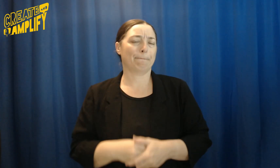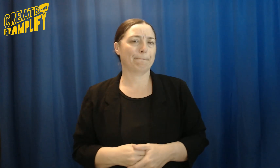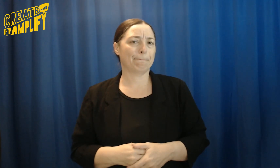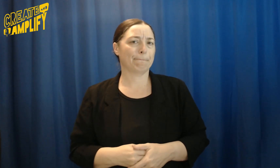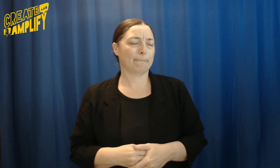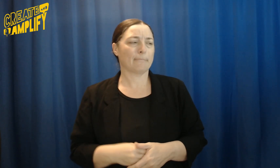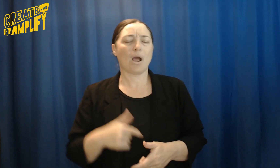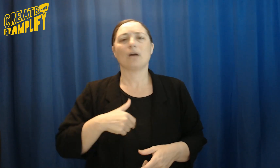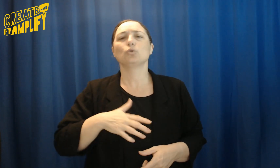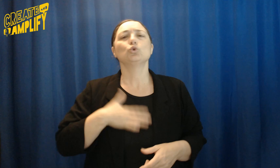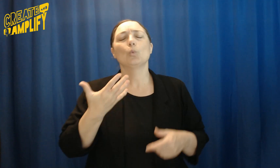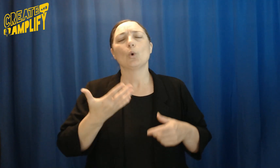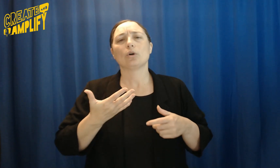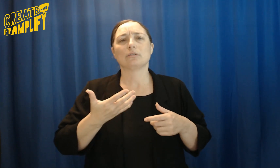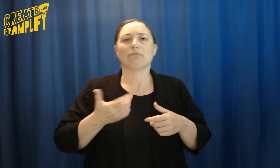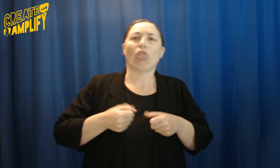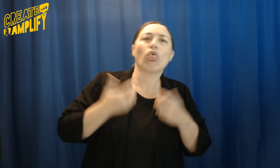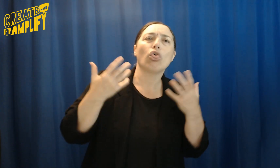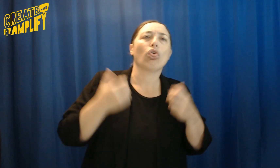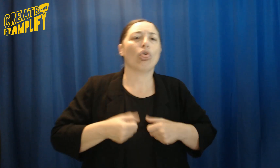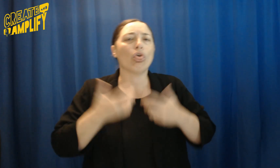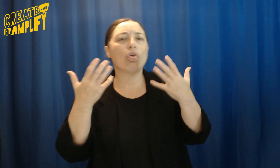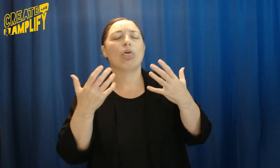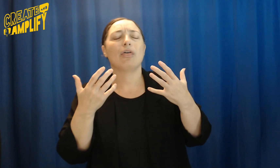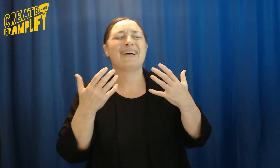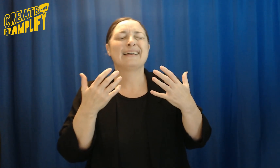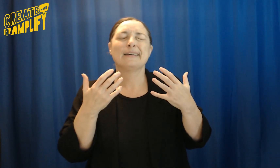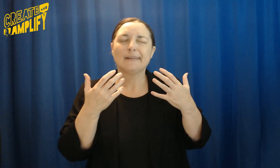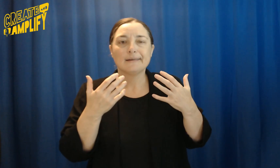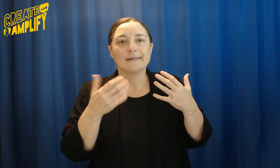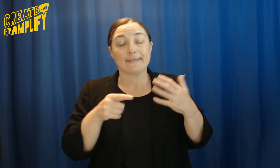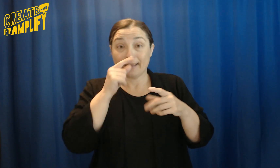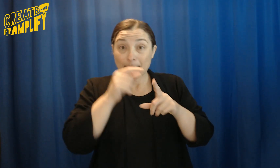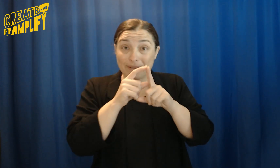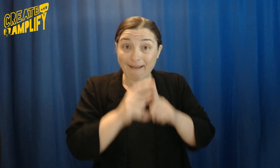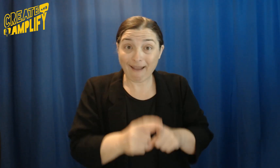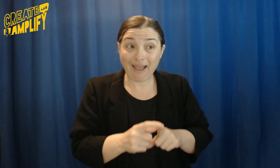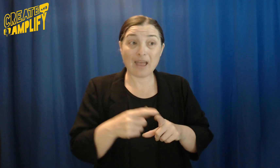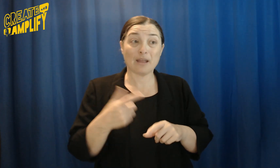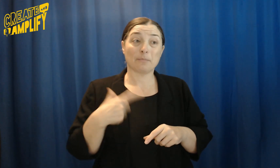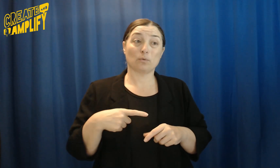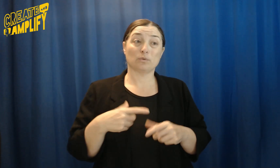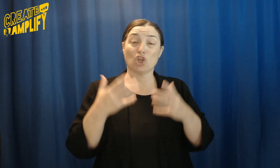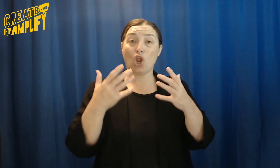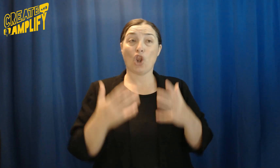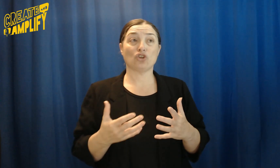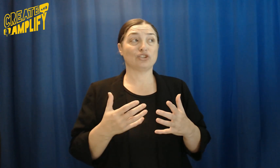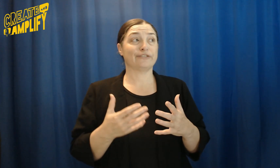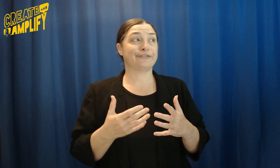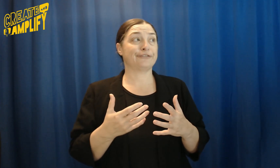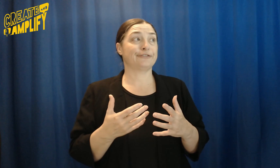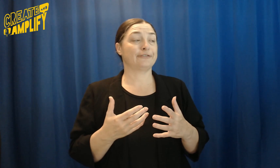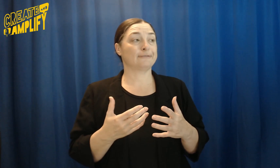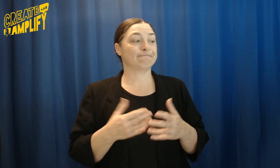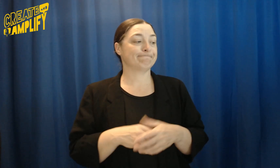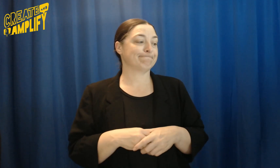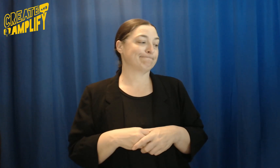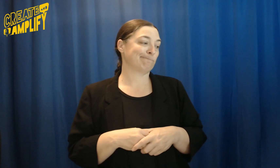And that's kind of a fraught thing because a lot of the messaging that I received, and I guess a lot of children of the